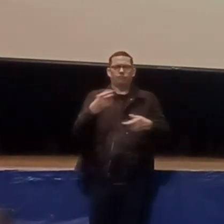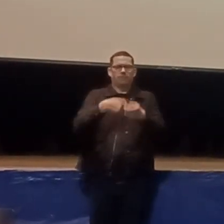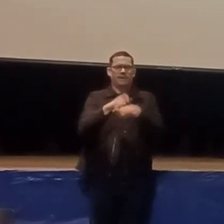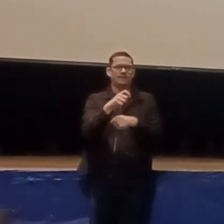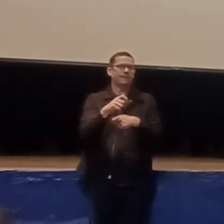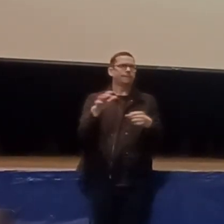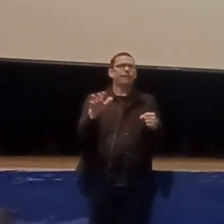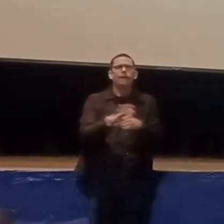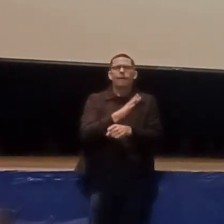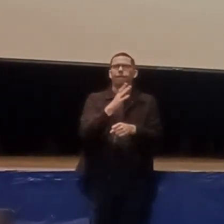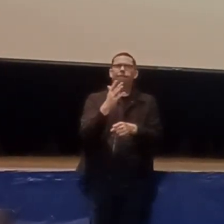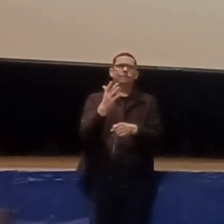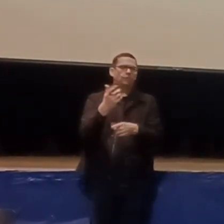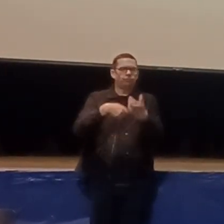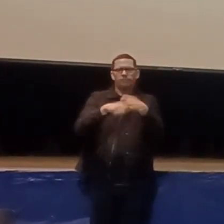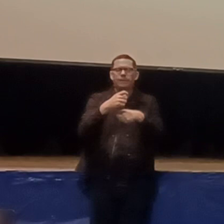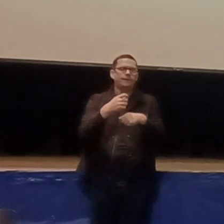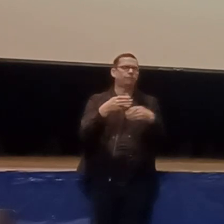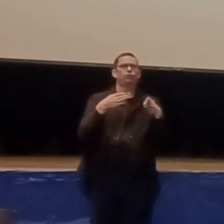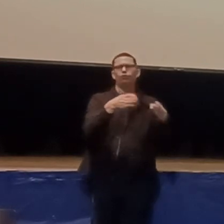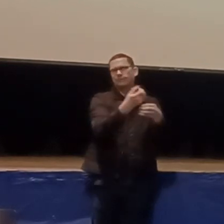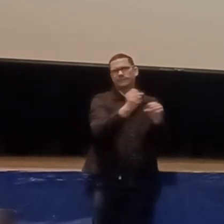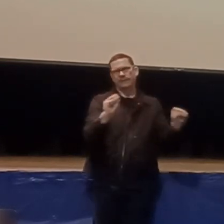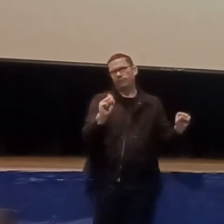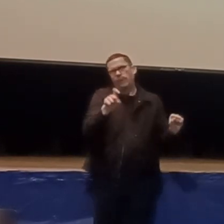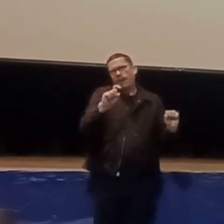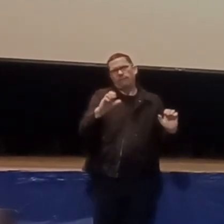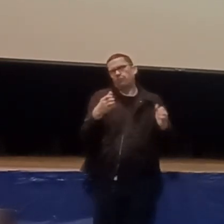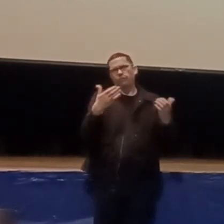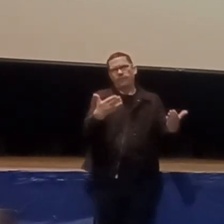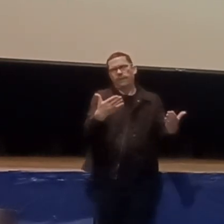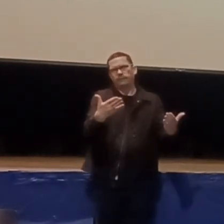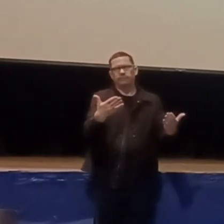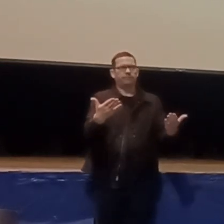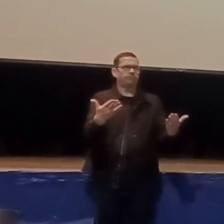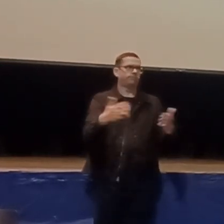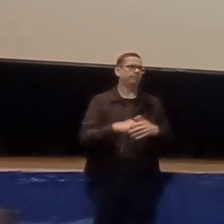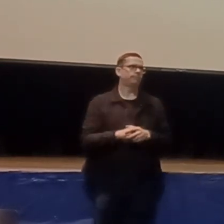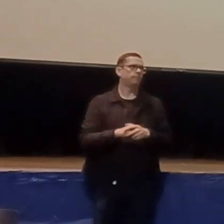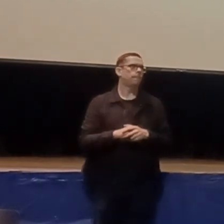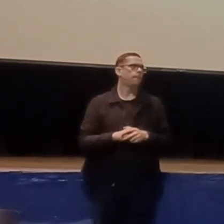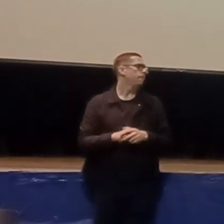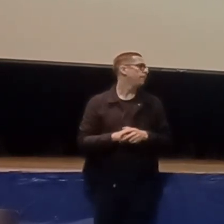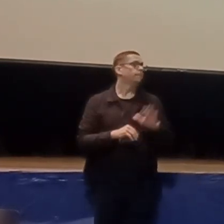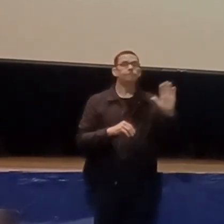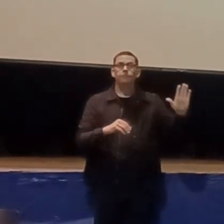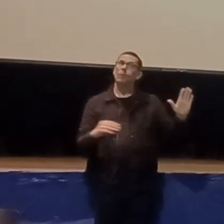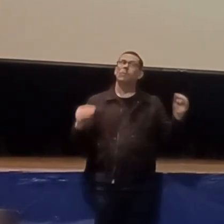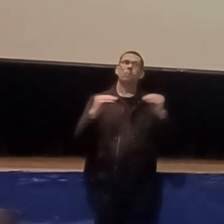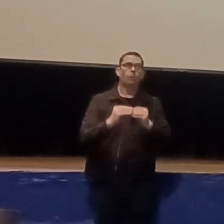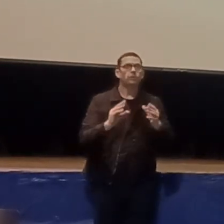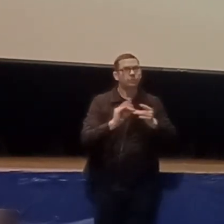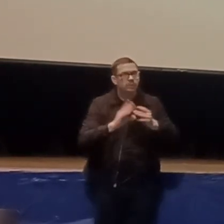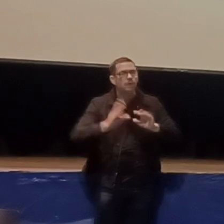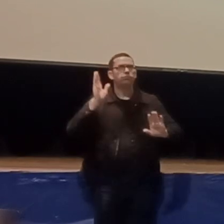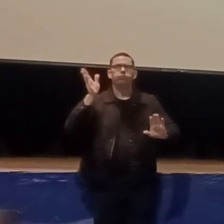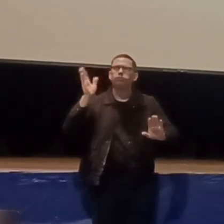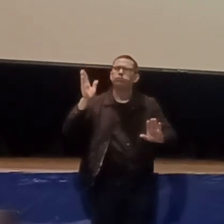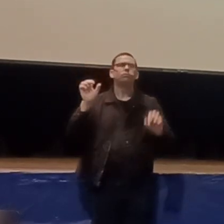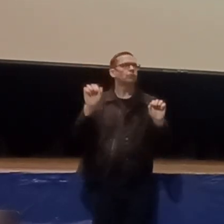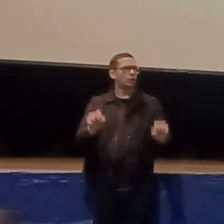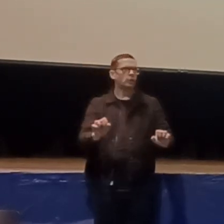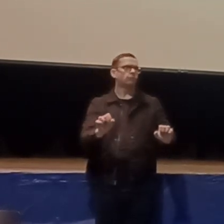for providing the level of street safety that we need to provide, especially in our hilly areas. So there's more to say on that, and I'm happy to talk